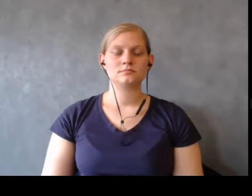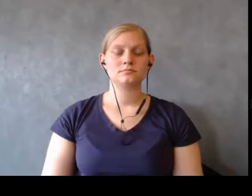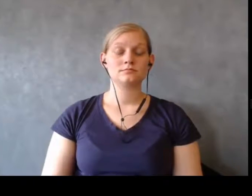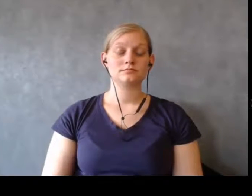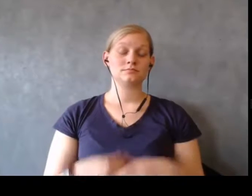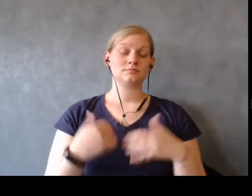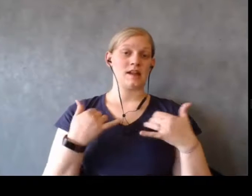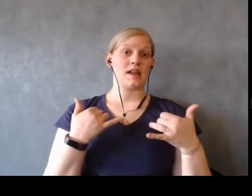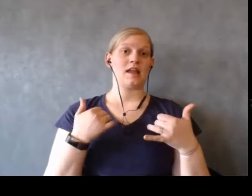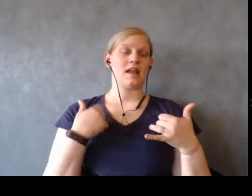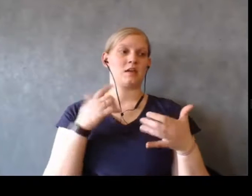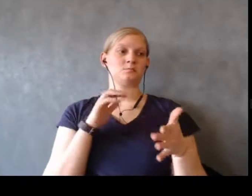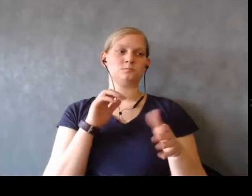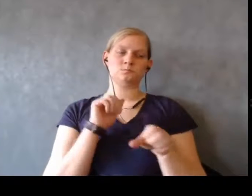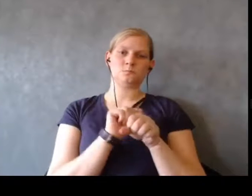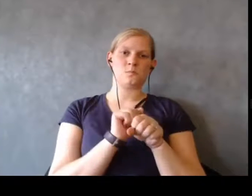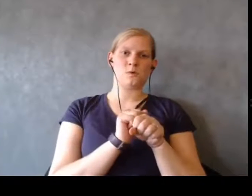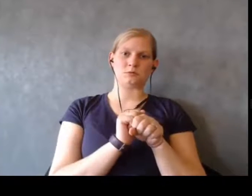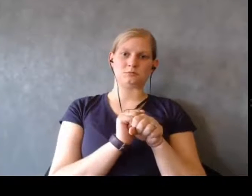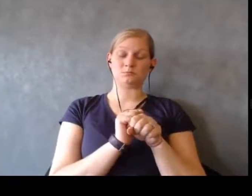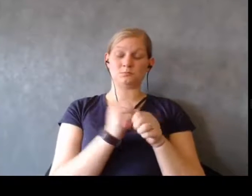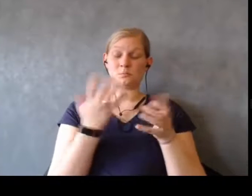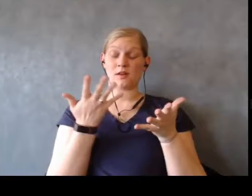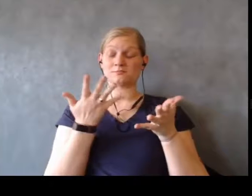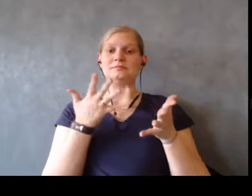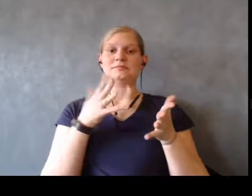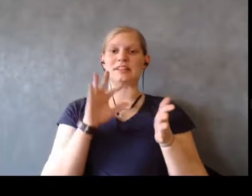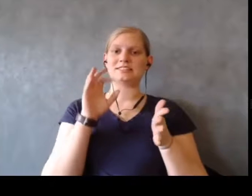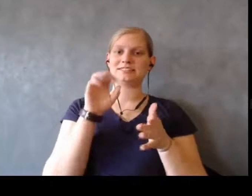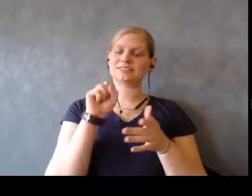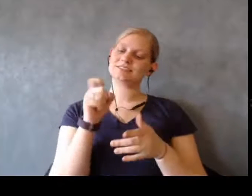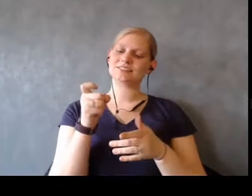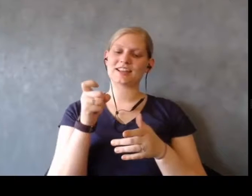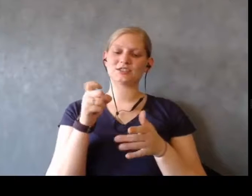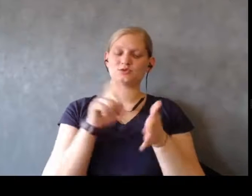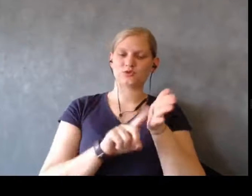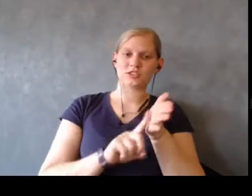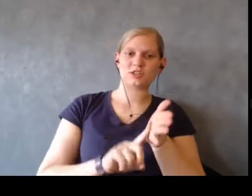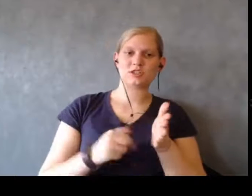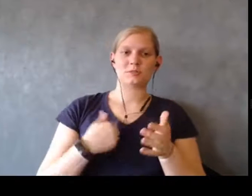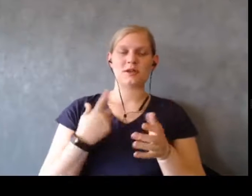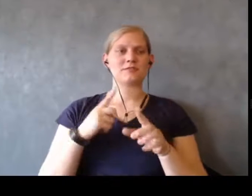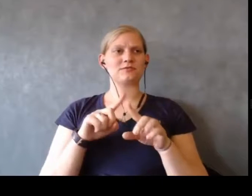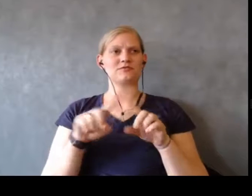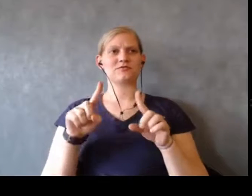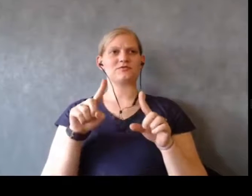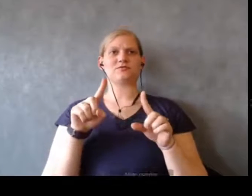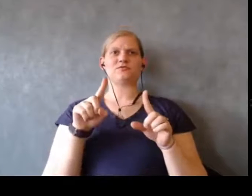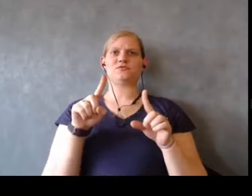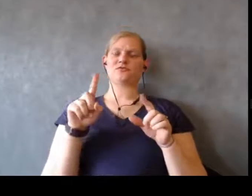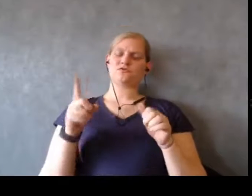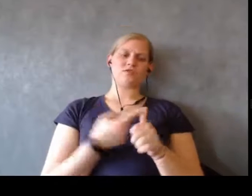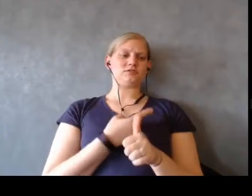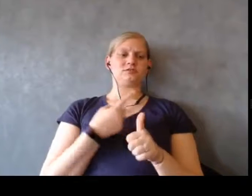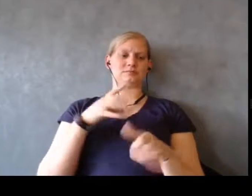These days, I work as a sex researcher and educator. But when I first accepted a job in 1999 at the Kinsey